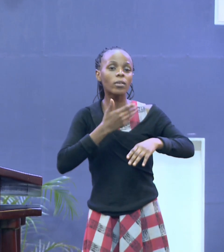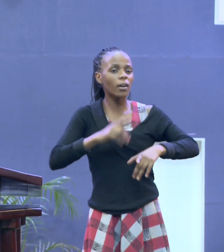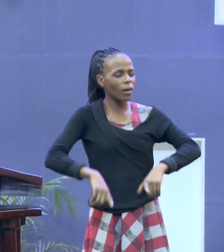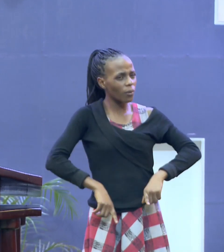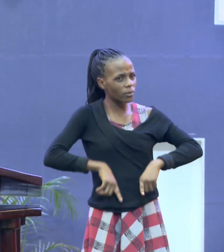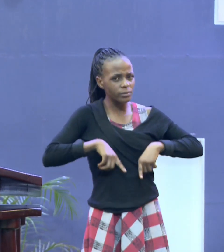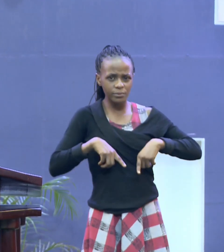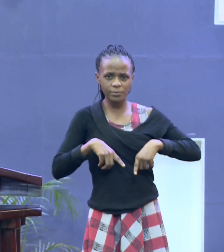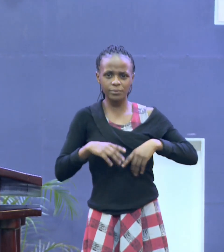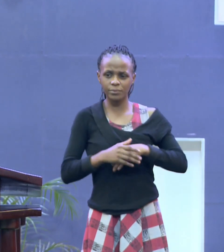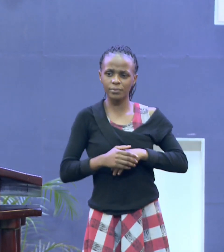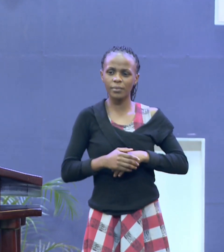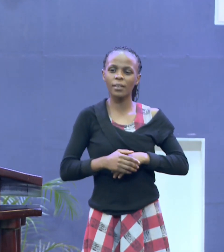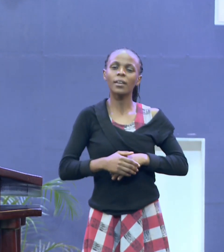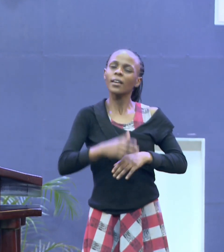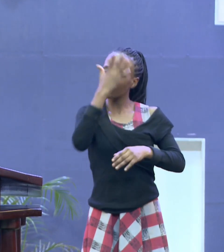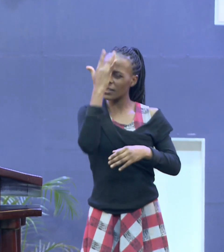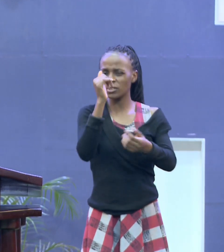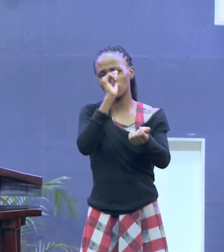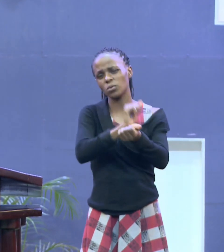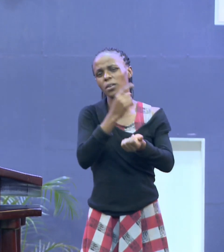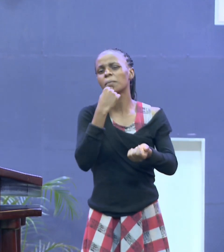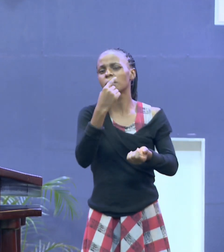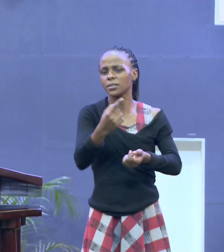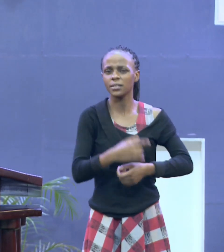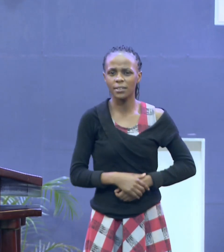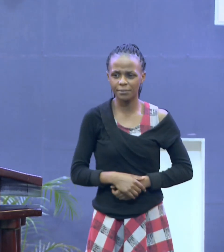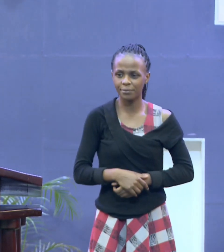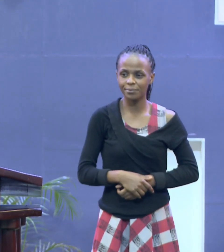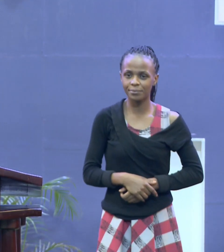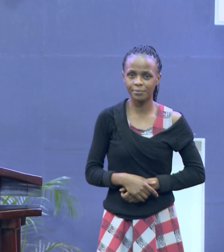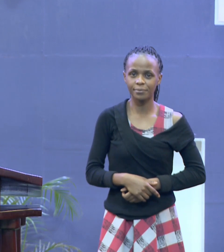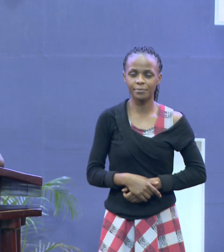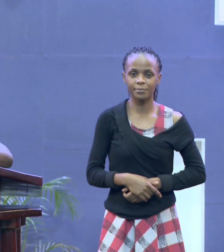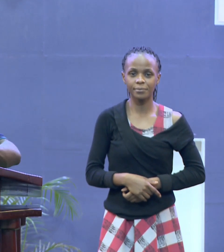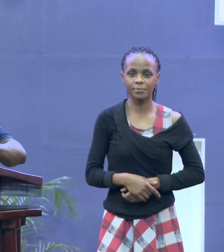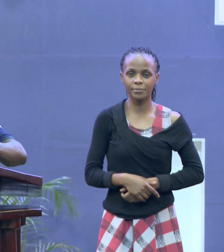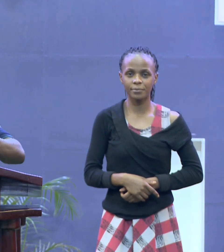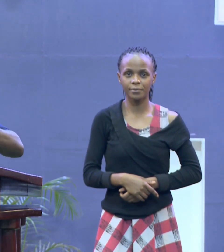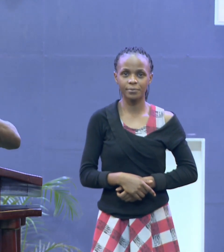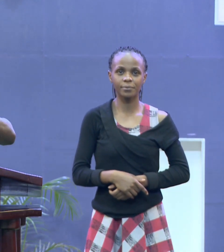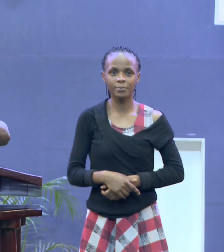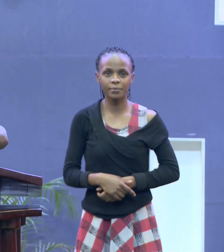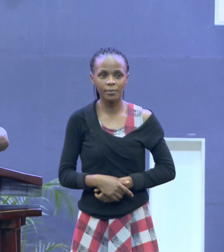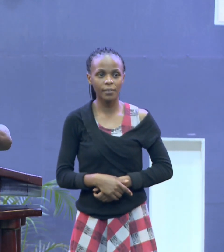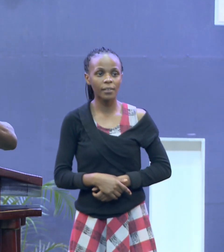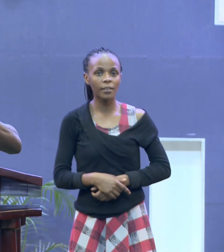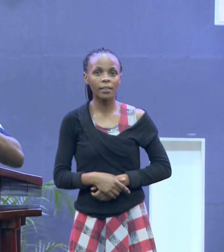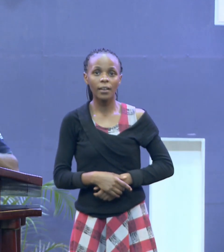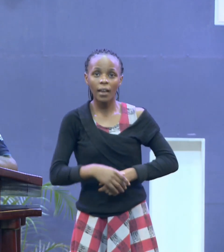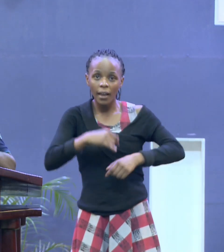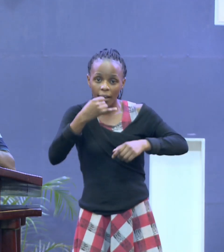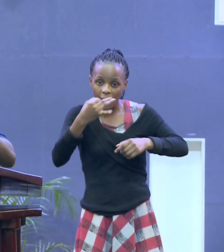lives. Apostle Paul chavatu gamba. That is why Apostle Paul tells us. Inti, bwe muba ba